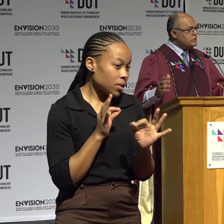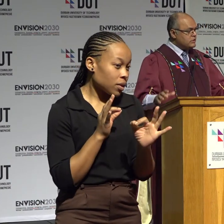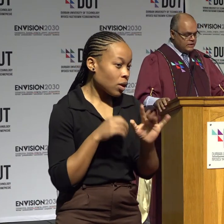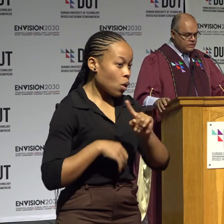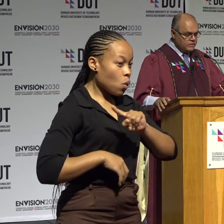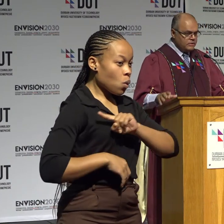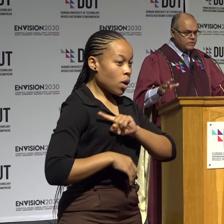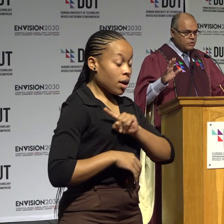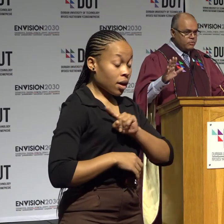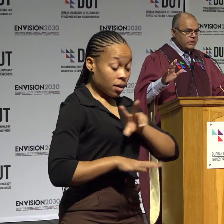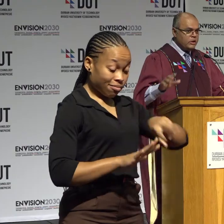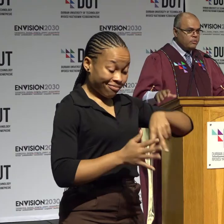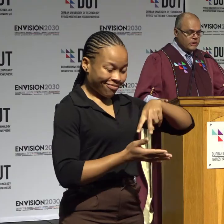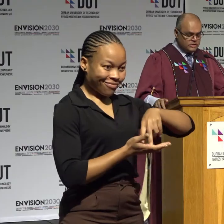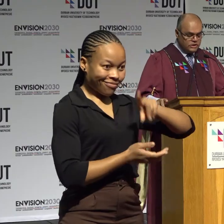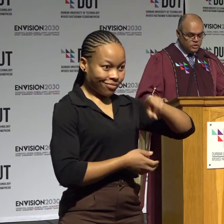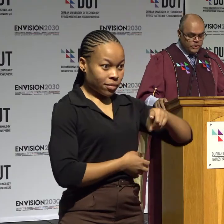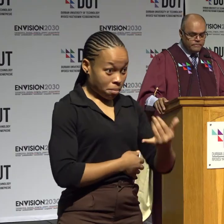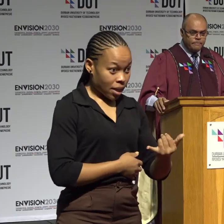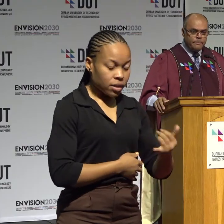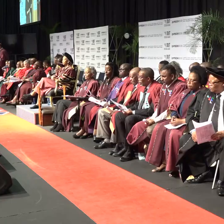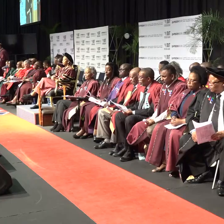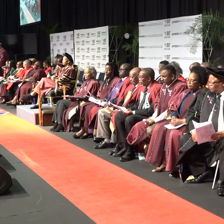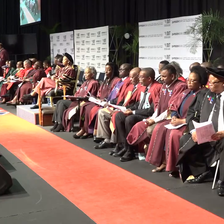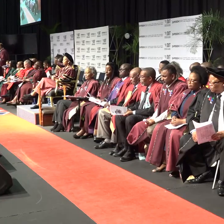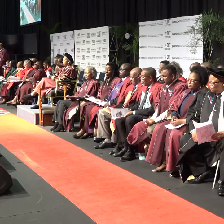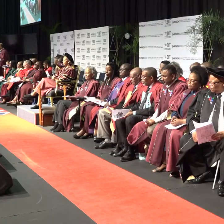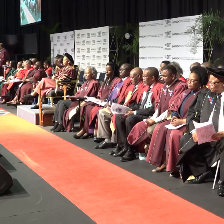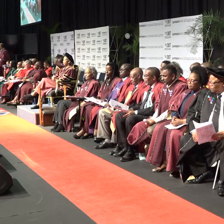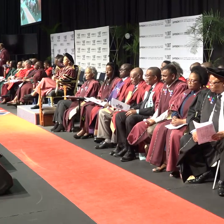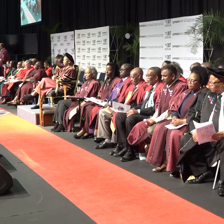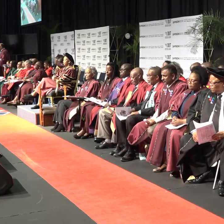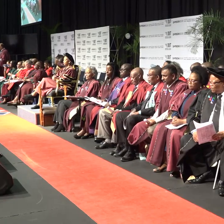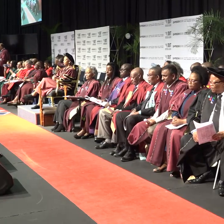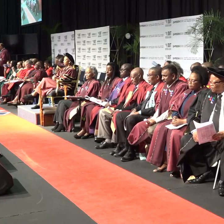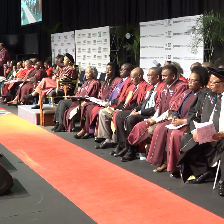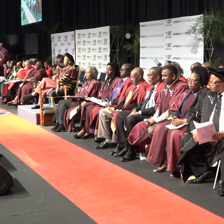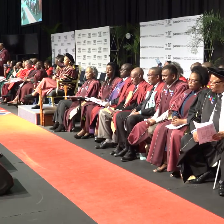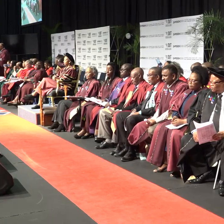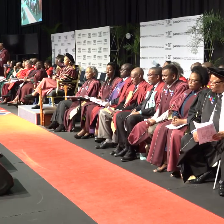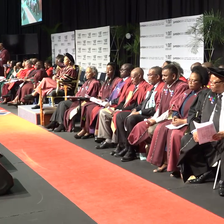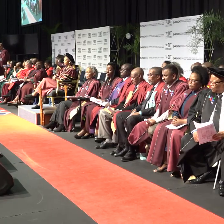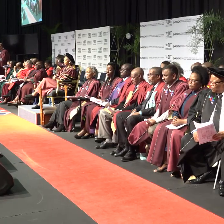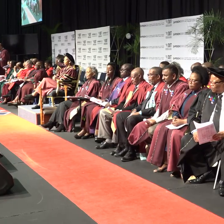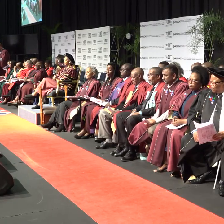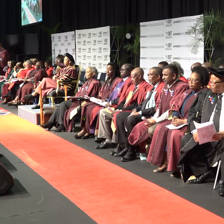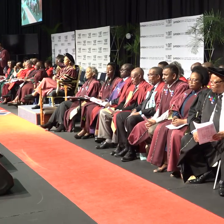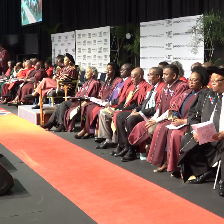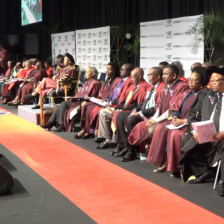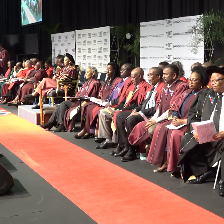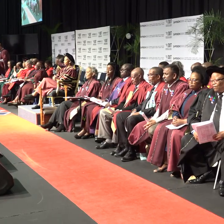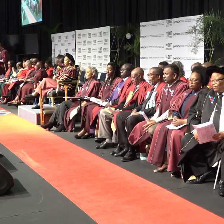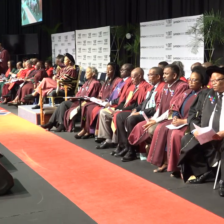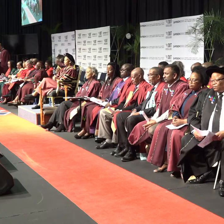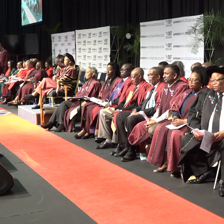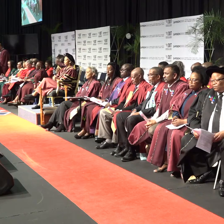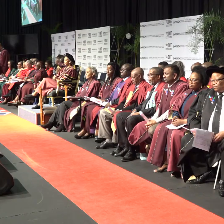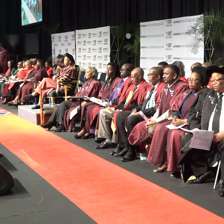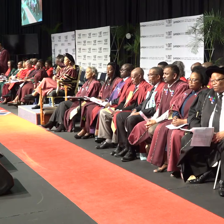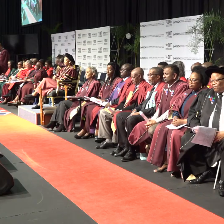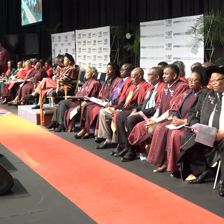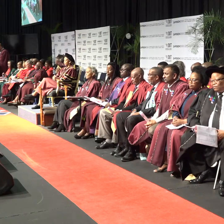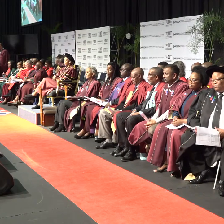need to stand, not right now, but I'll tell you when. Once the anthem is played, please feel free to sing along with the